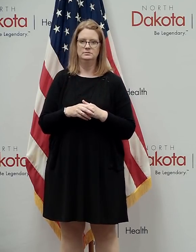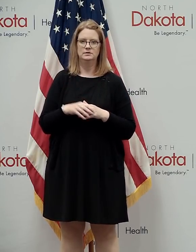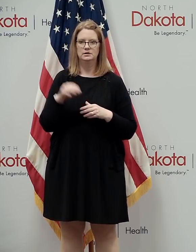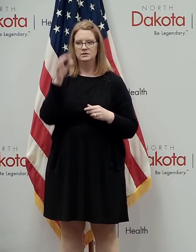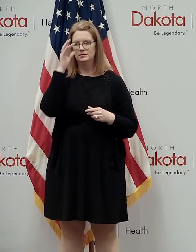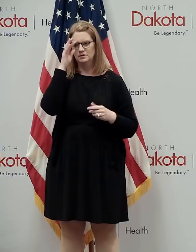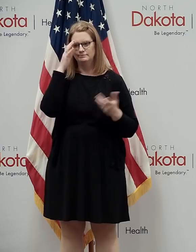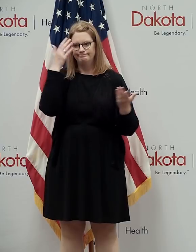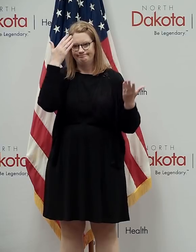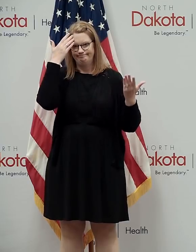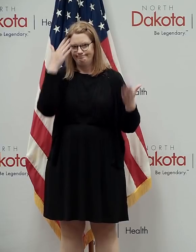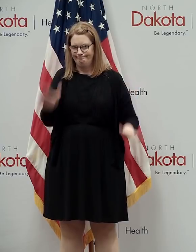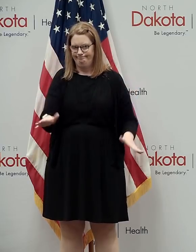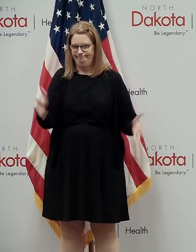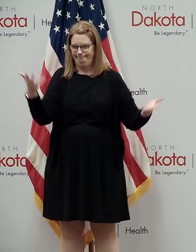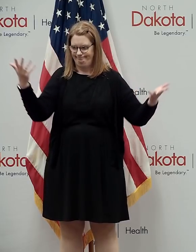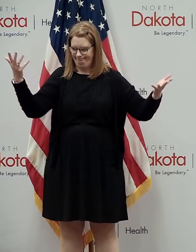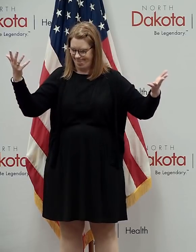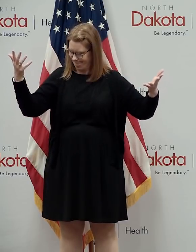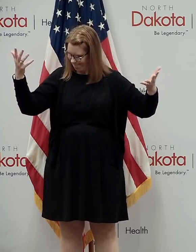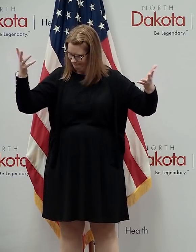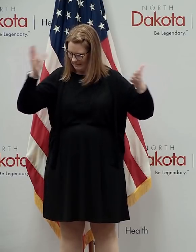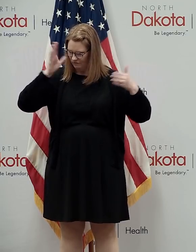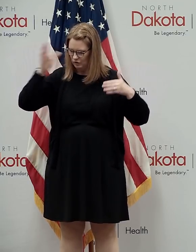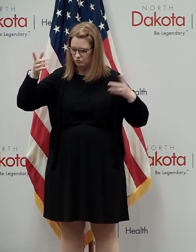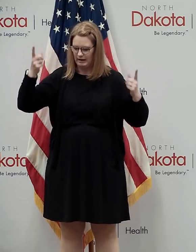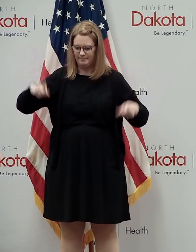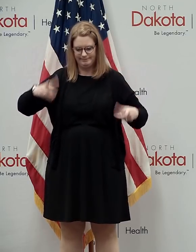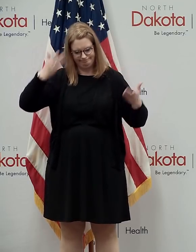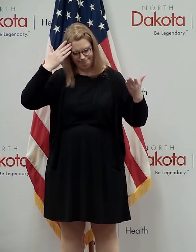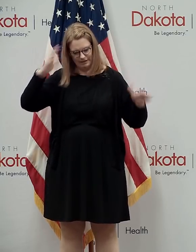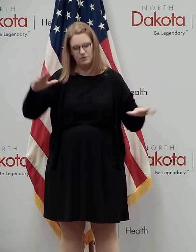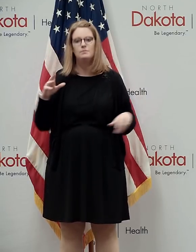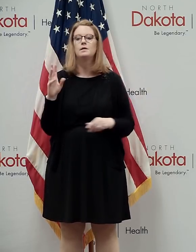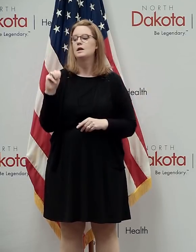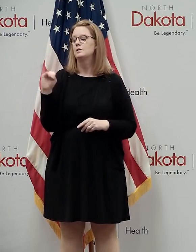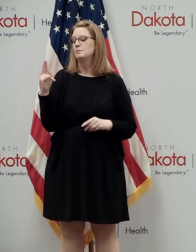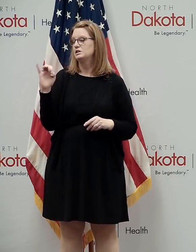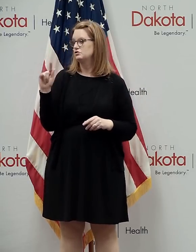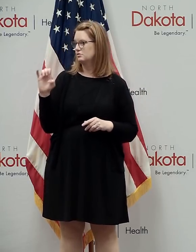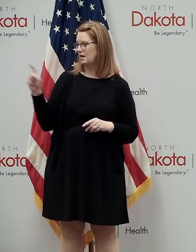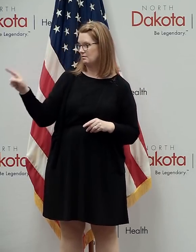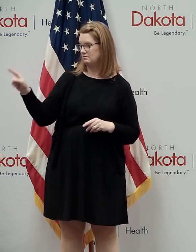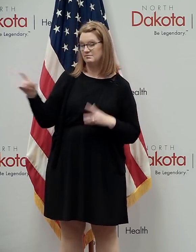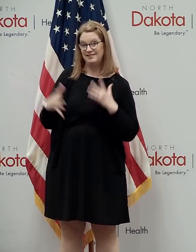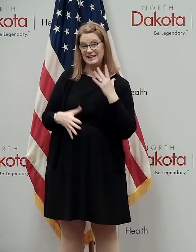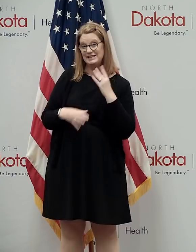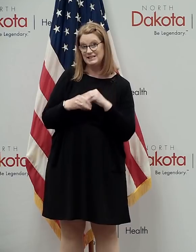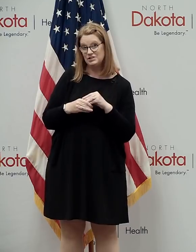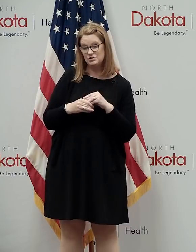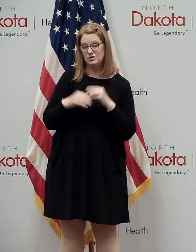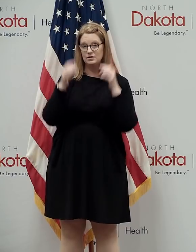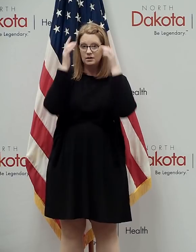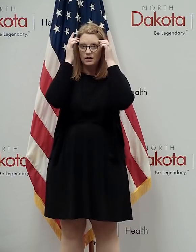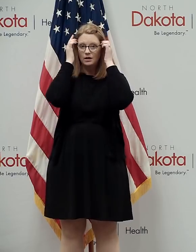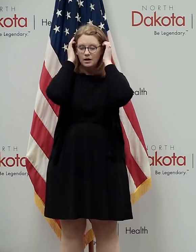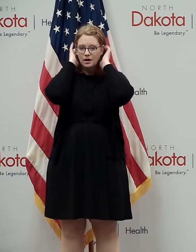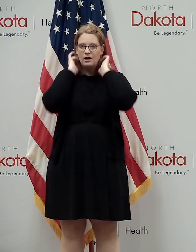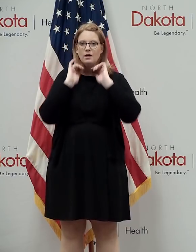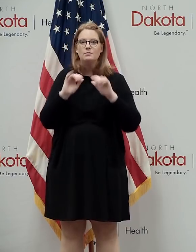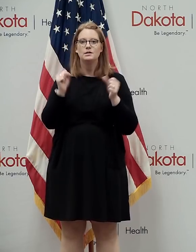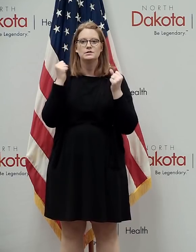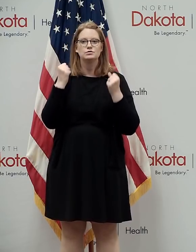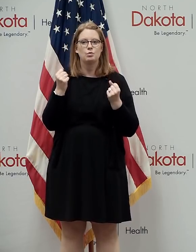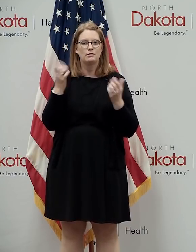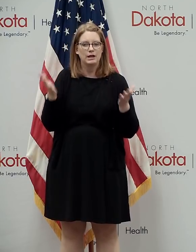with the unknown. We don't know where we're going, but like I said, what Michelle just talked about here, the additional, again, would strongly